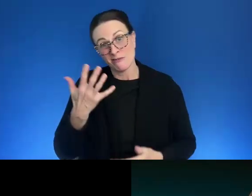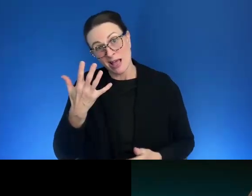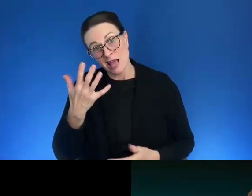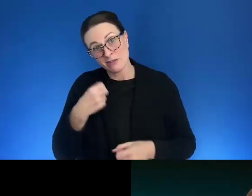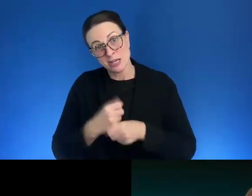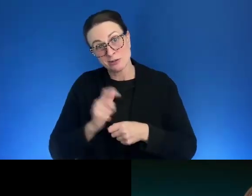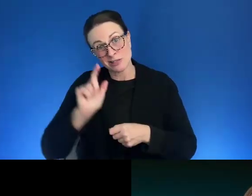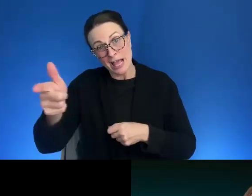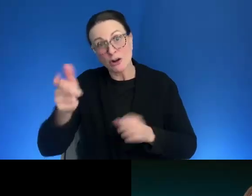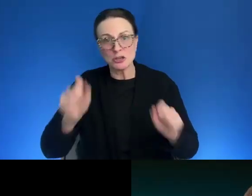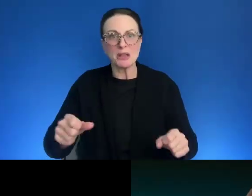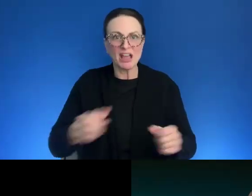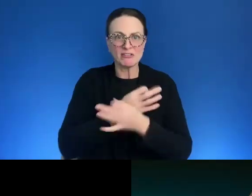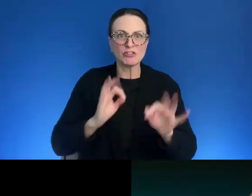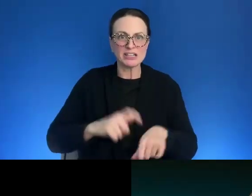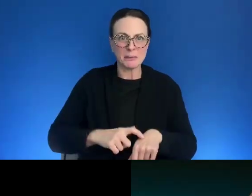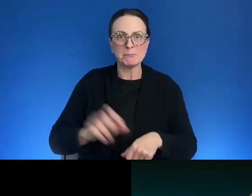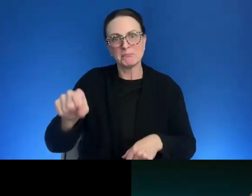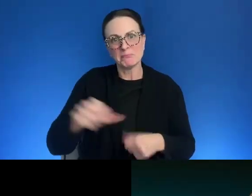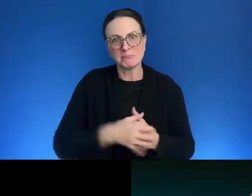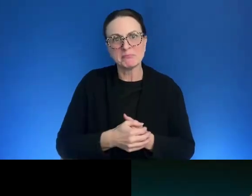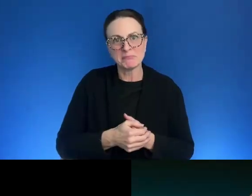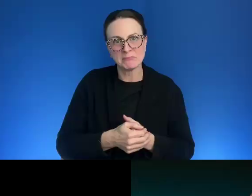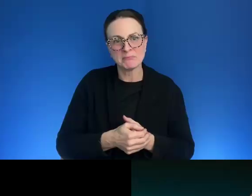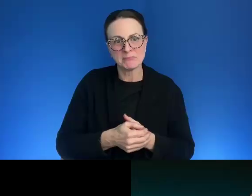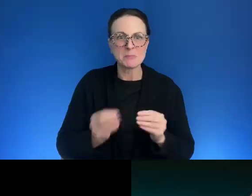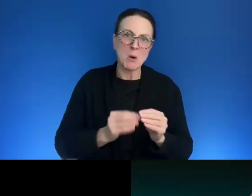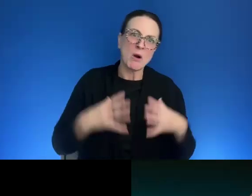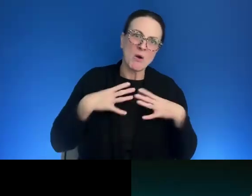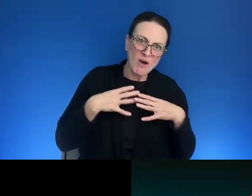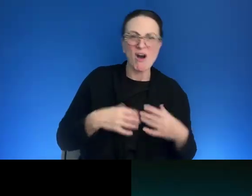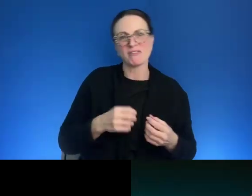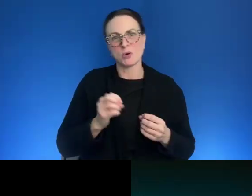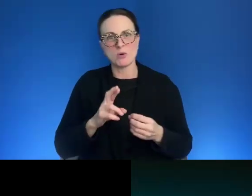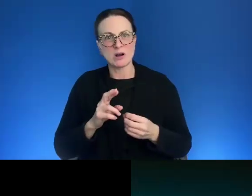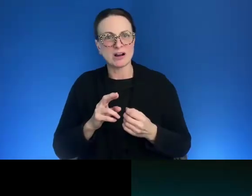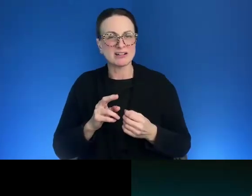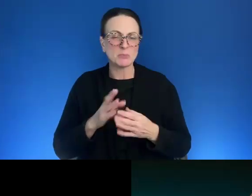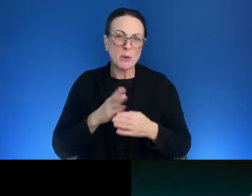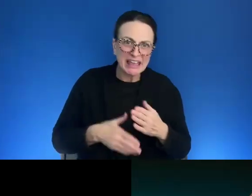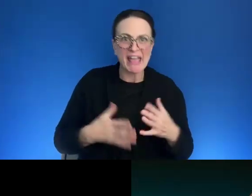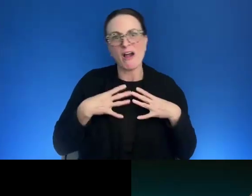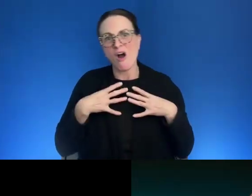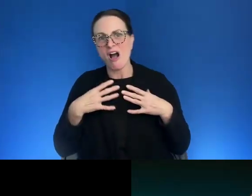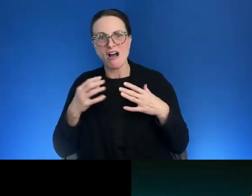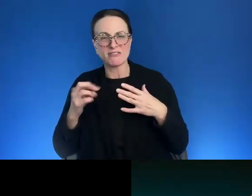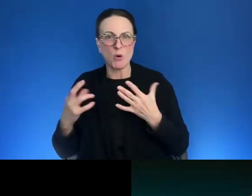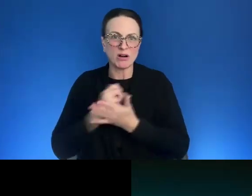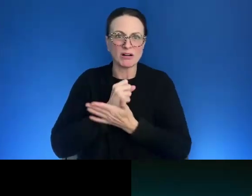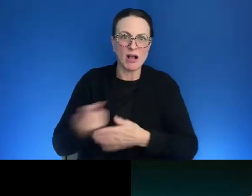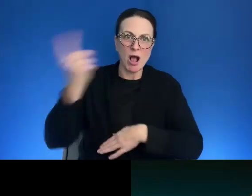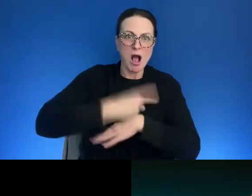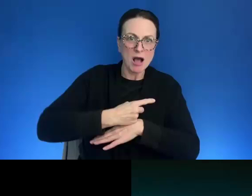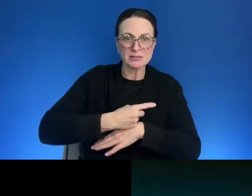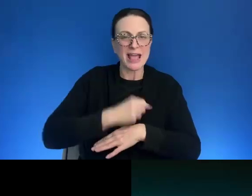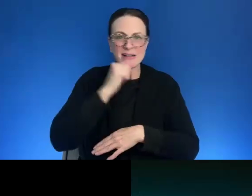more years, you will have weekends off or, be able to get a full day to yourself